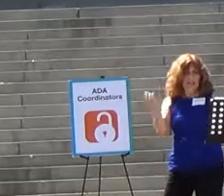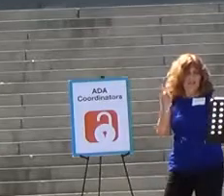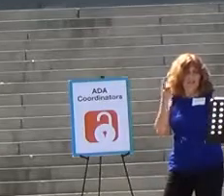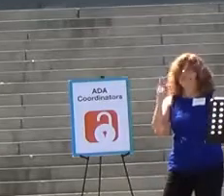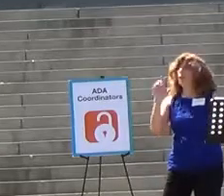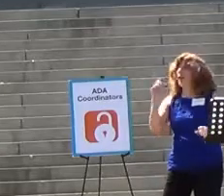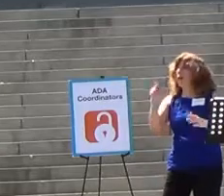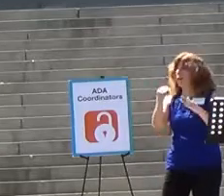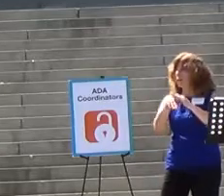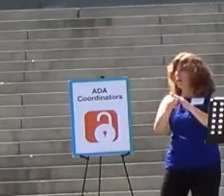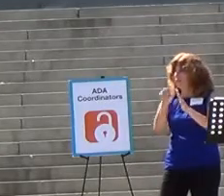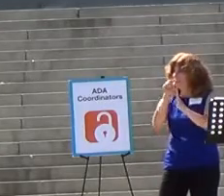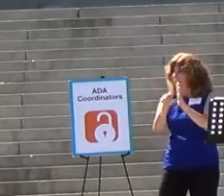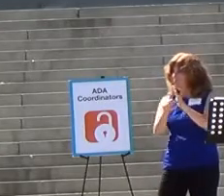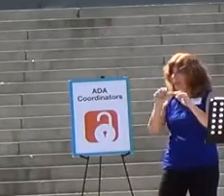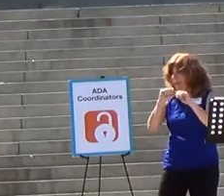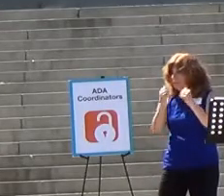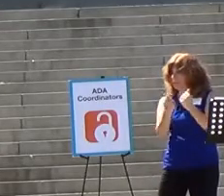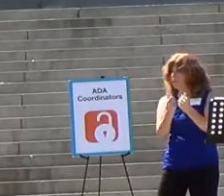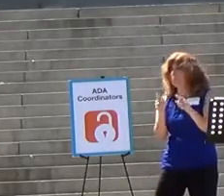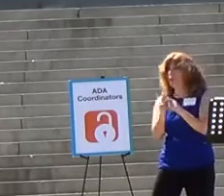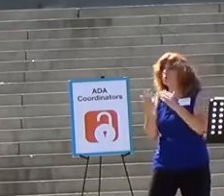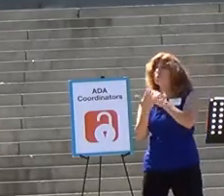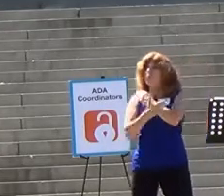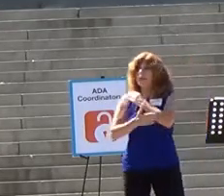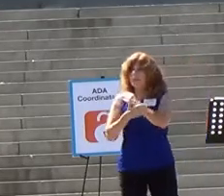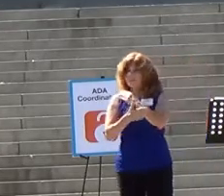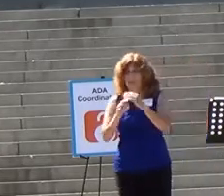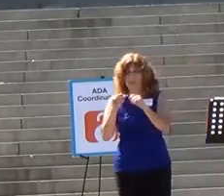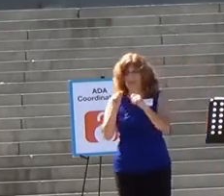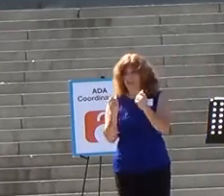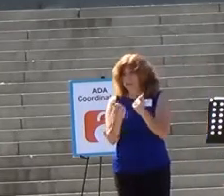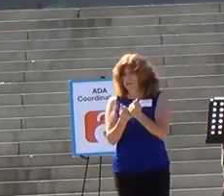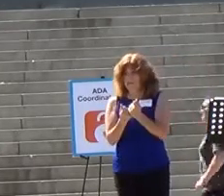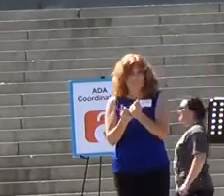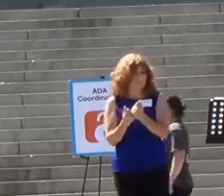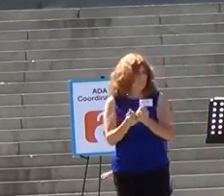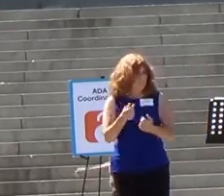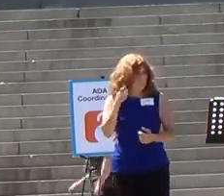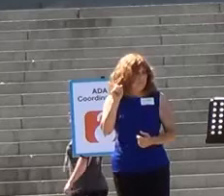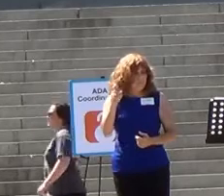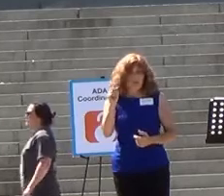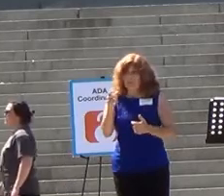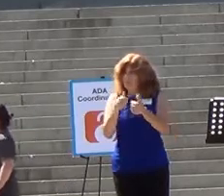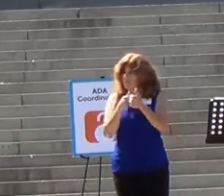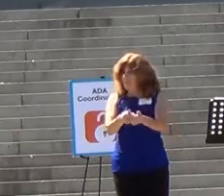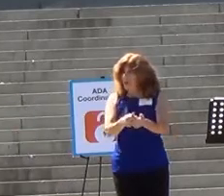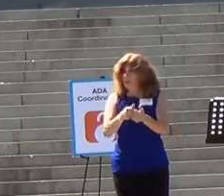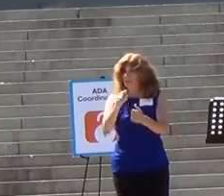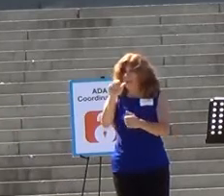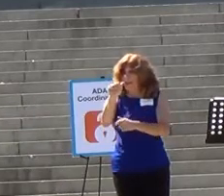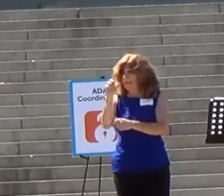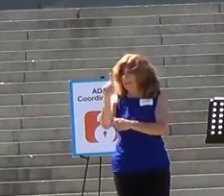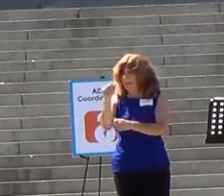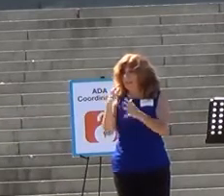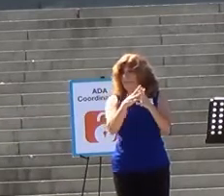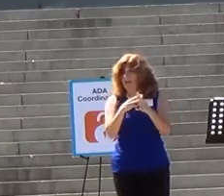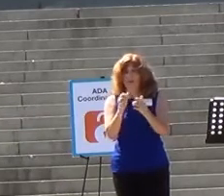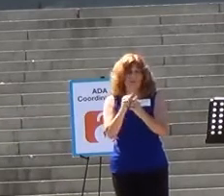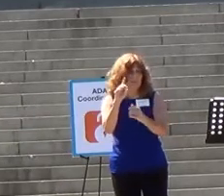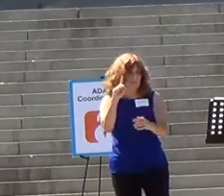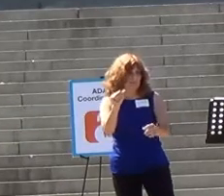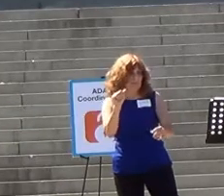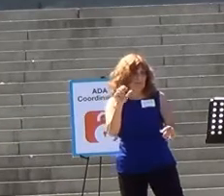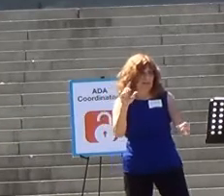Amy, tell me about this one. It's not just the lack of access at state agencies that's a problem.